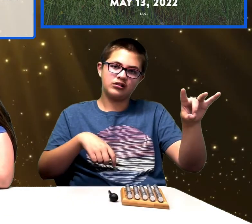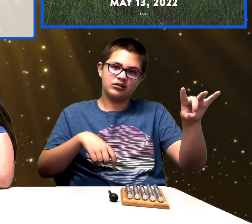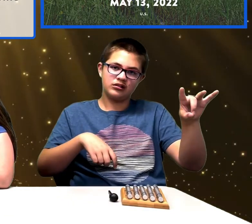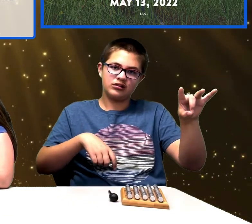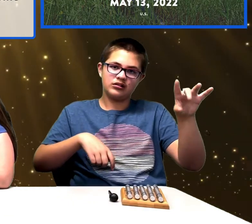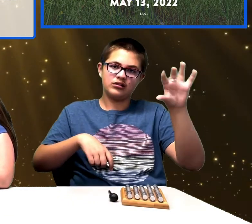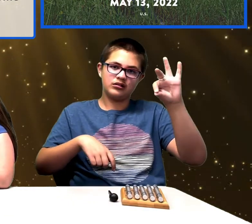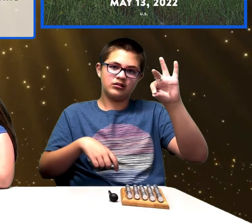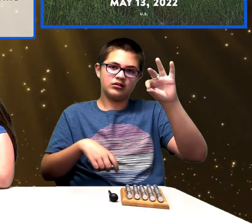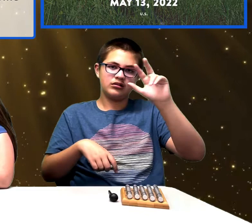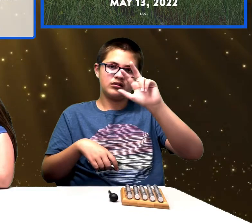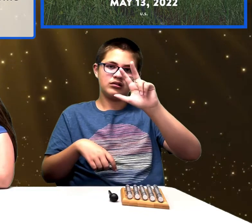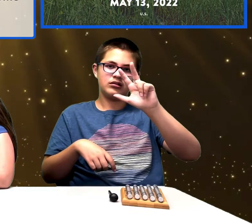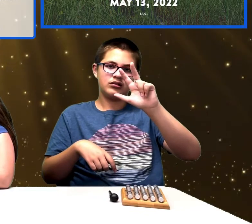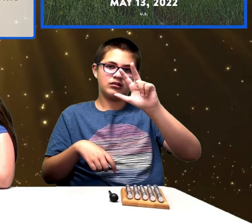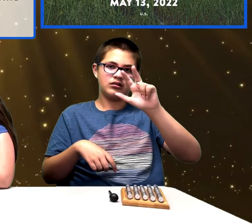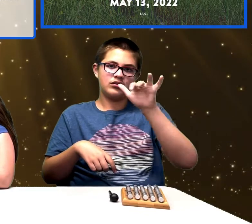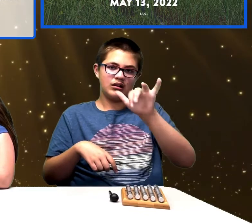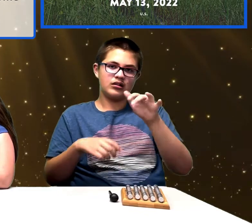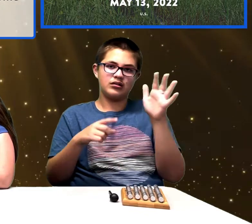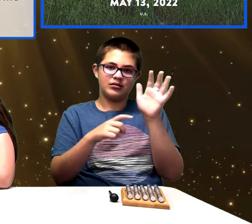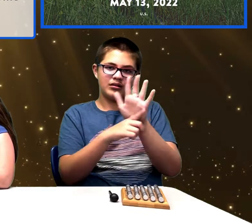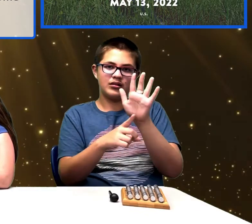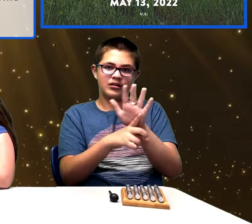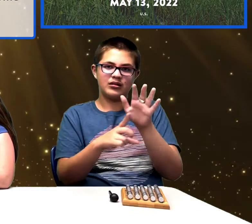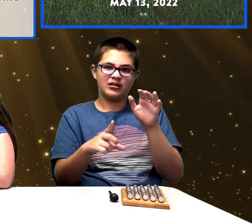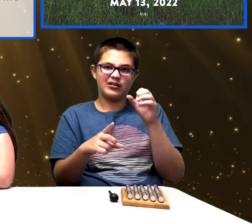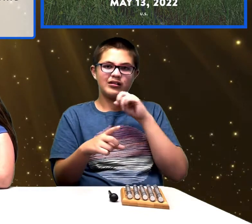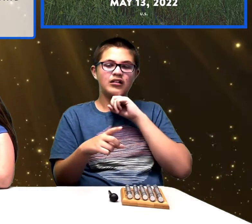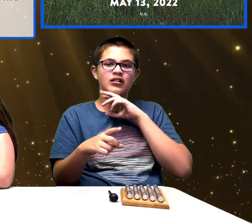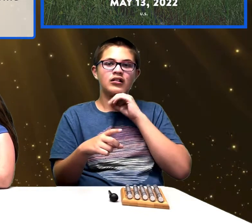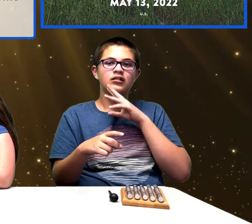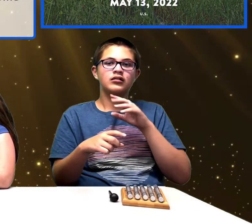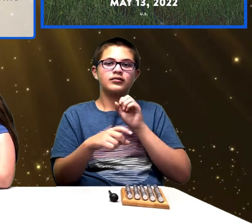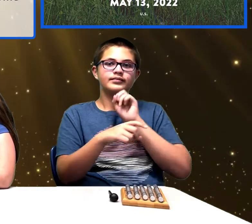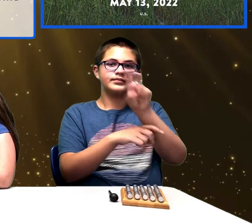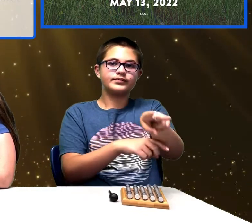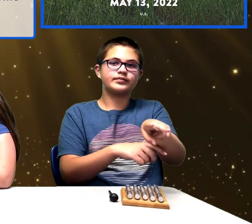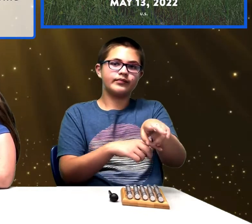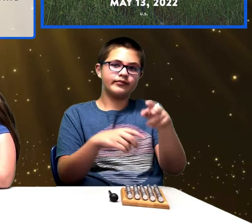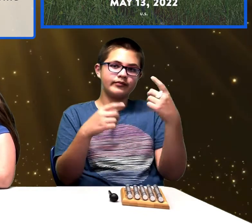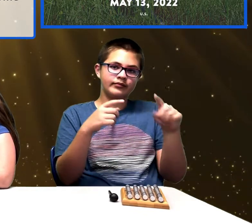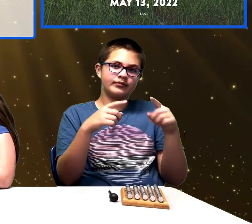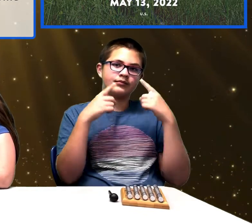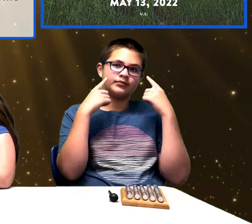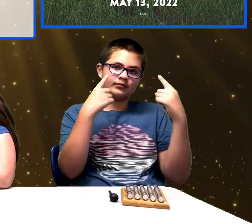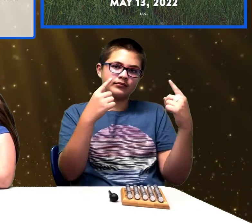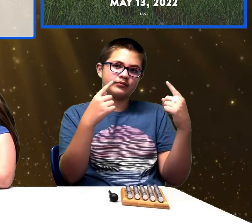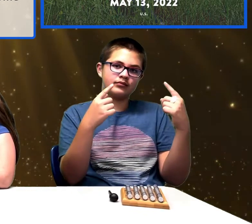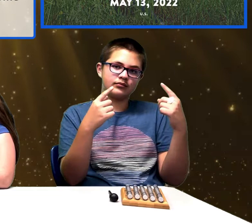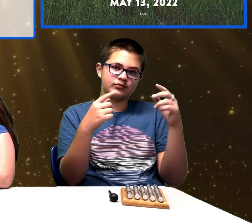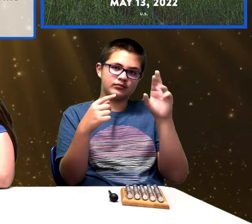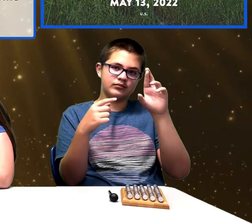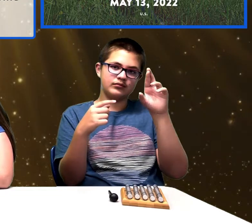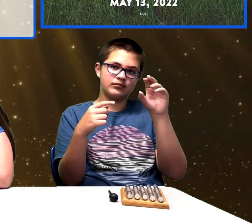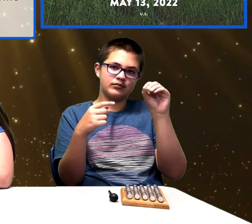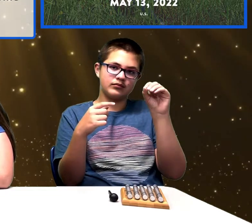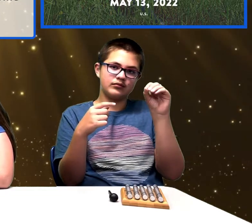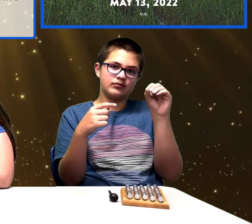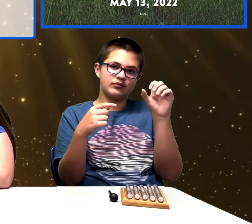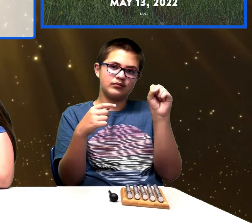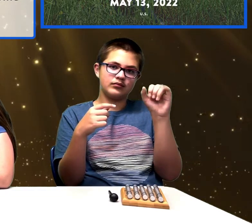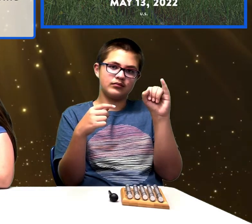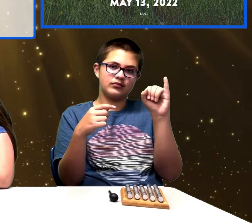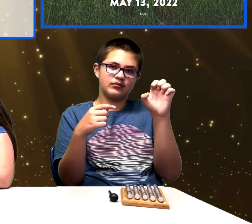frog jumping competition. One frog named Rosie the Riveter was